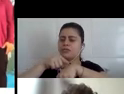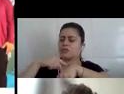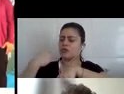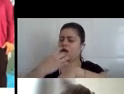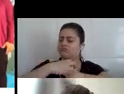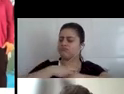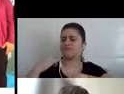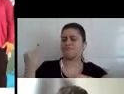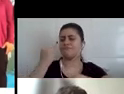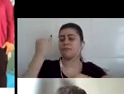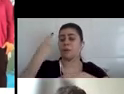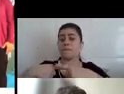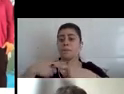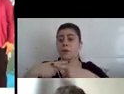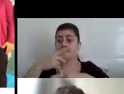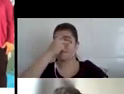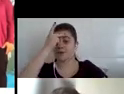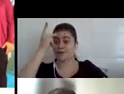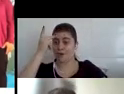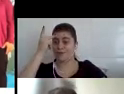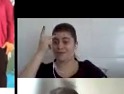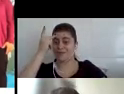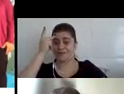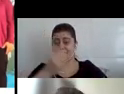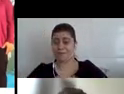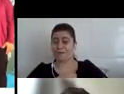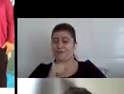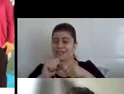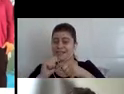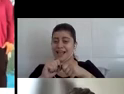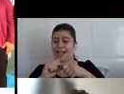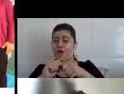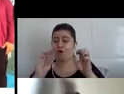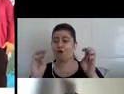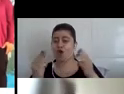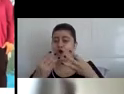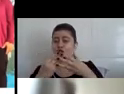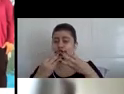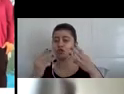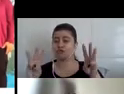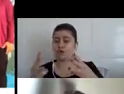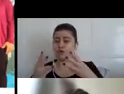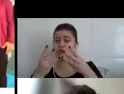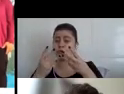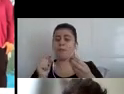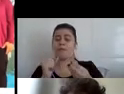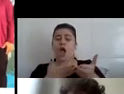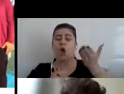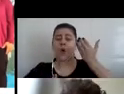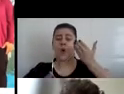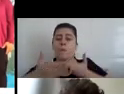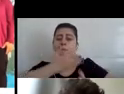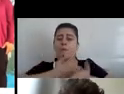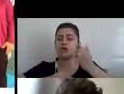workshop to let's say share the plan for the region and collect inputs from